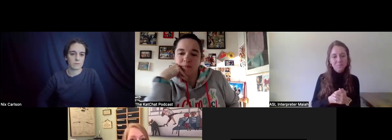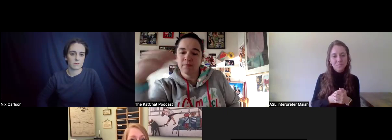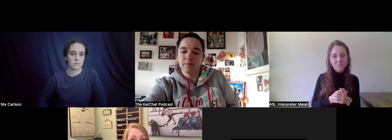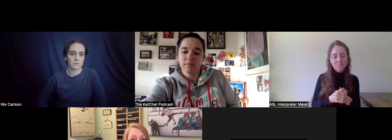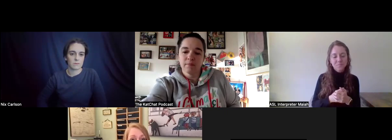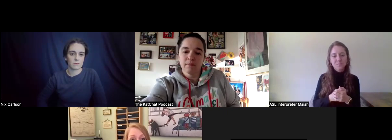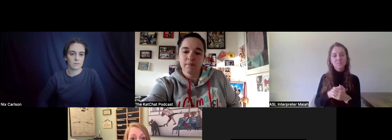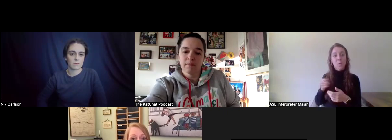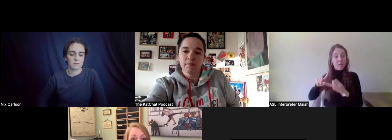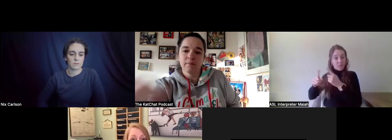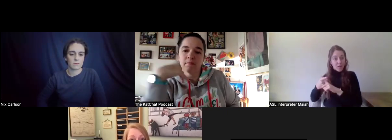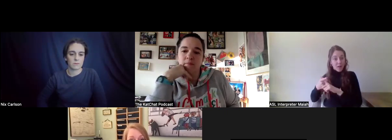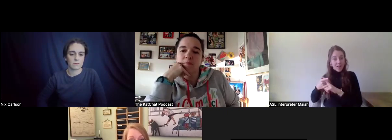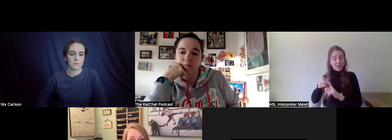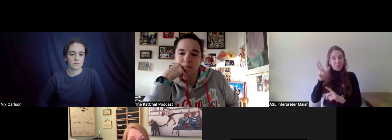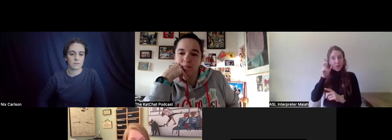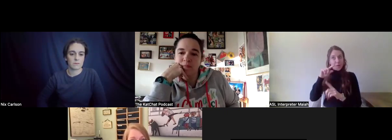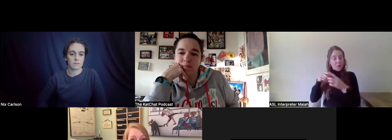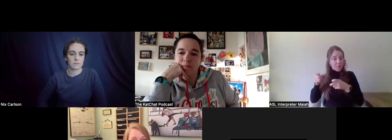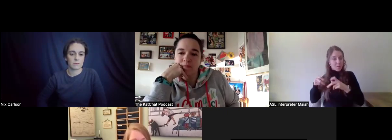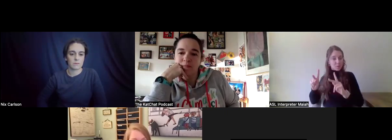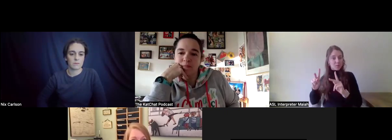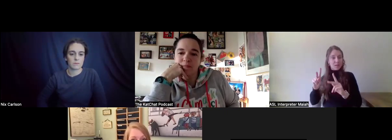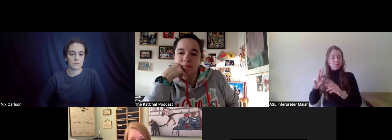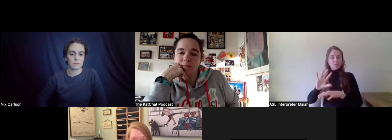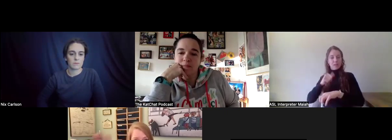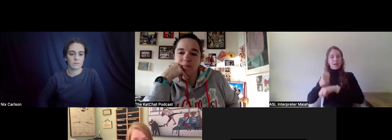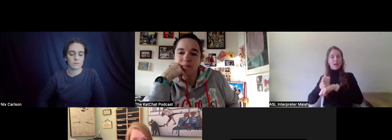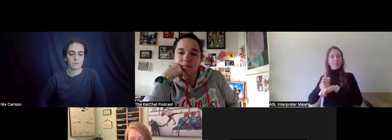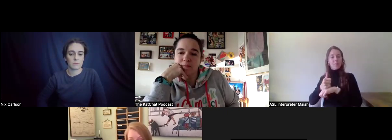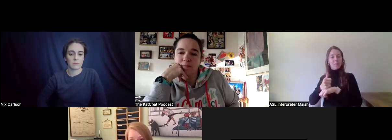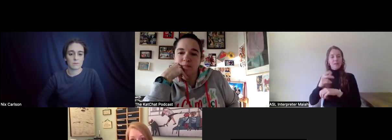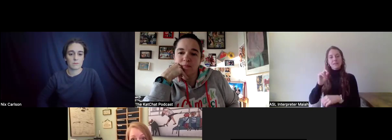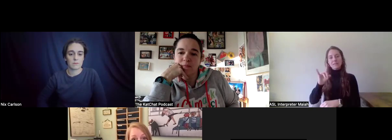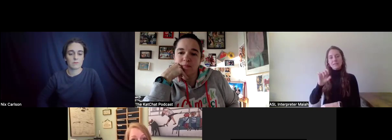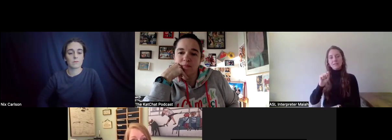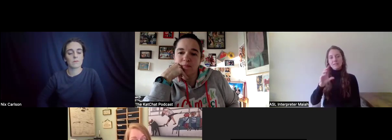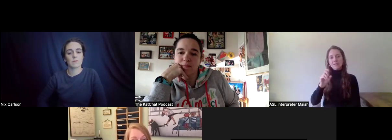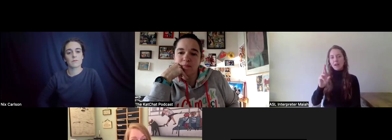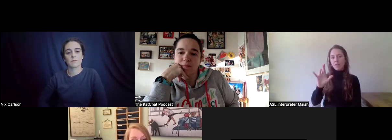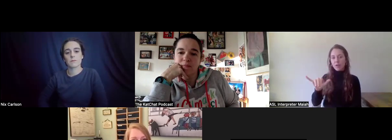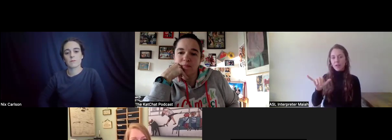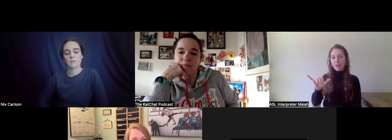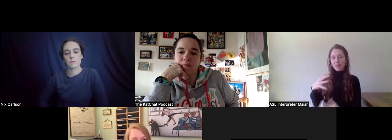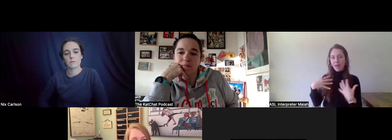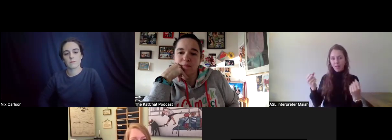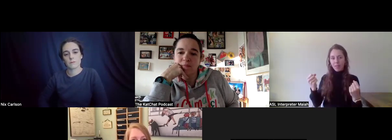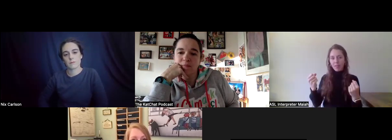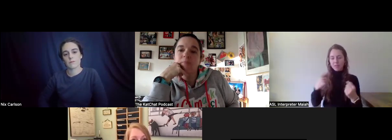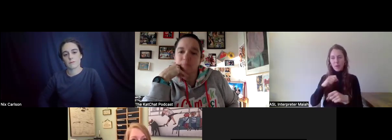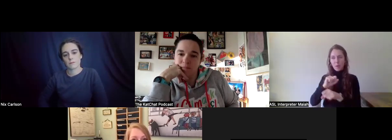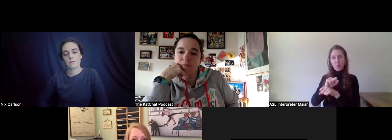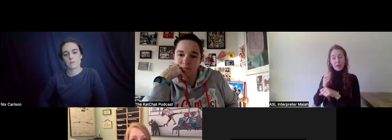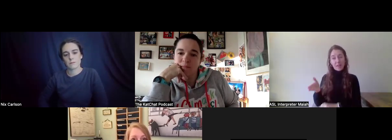to launch Discovery Health, which was part of Discovery, the whole system. And I ended up there for almost 12 years, and I headed up